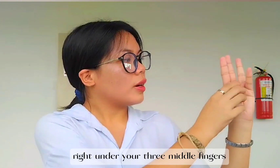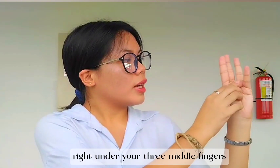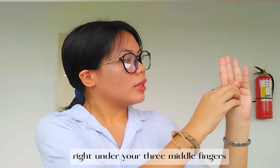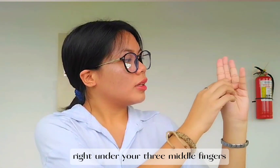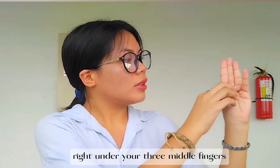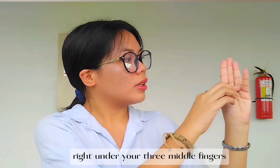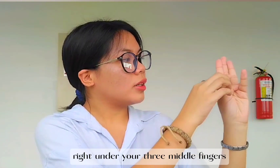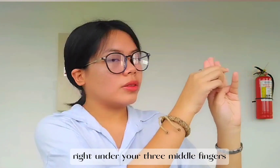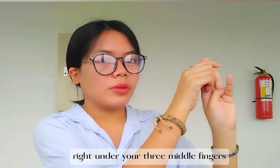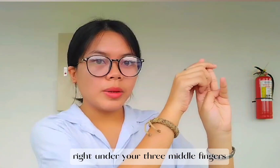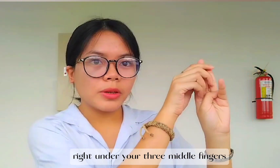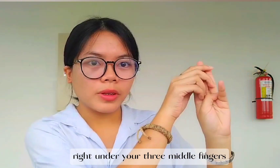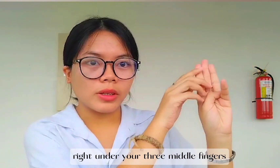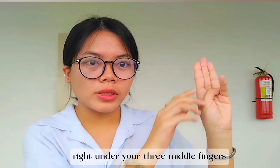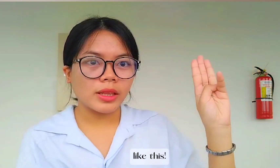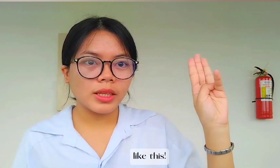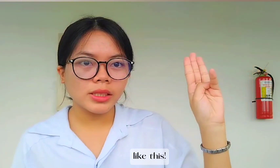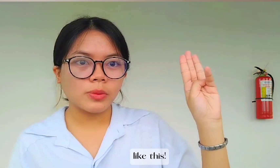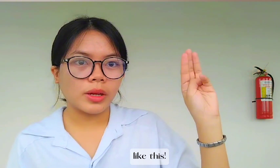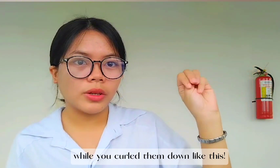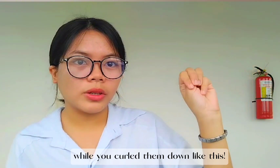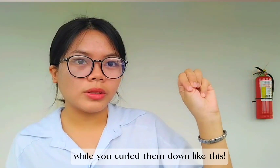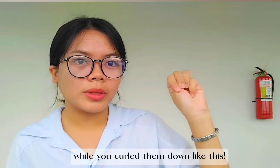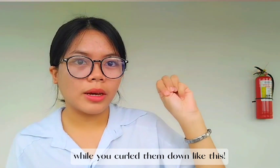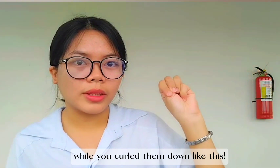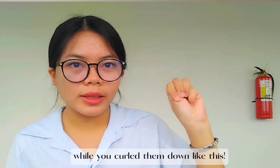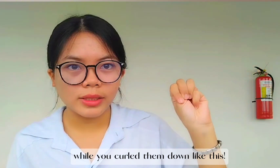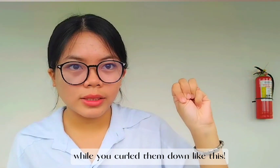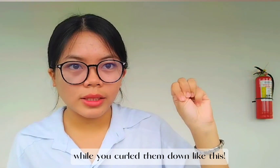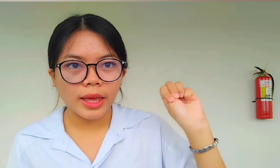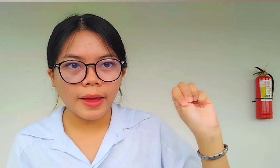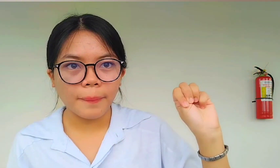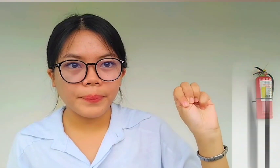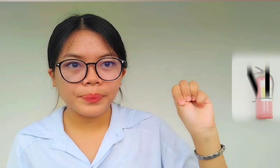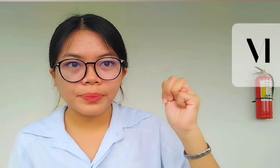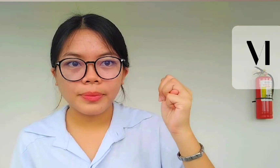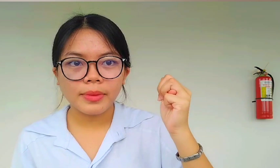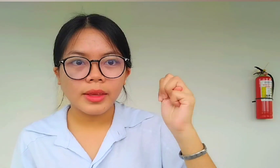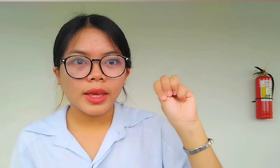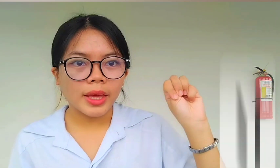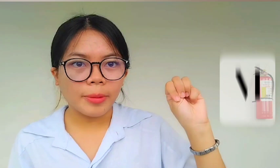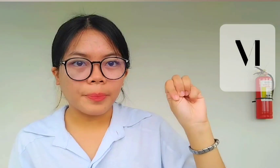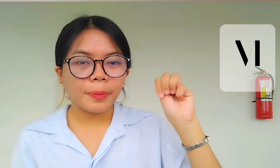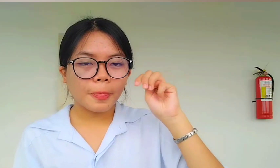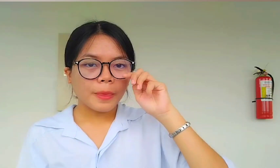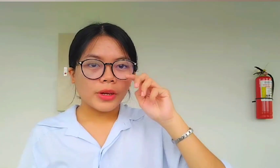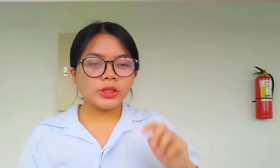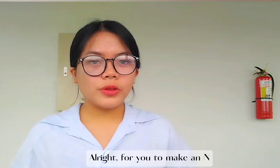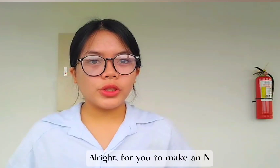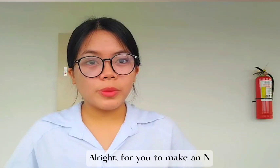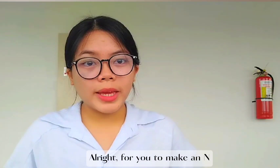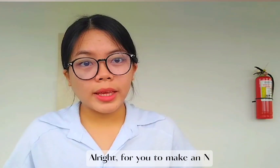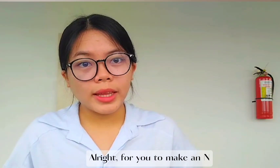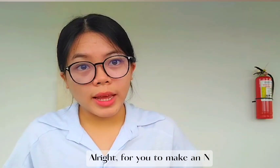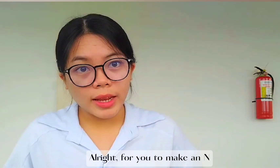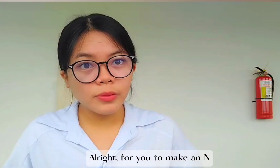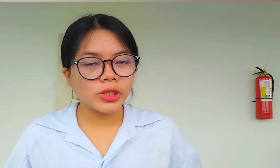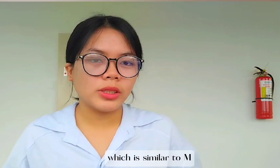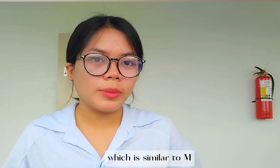right under your three middle fingers like this while you curl them down like this. M. M. Alright, so for you to make an N, which is similar